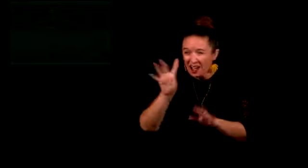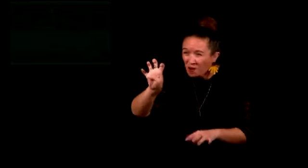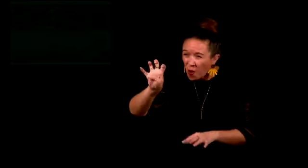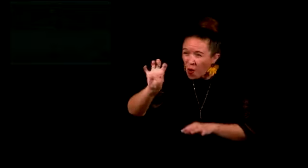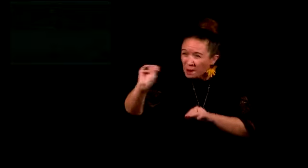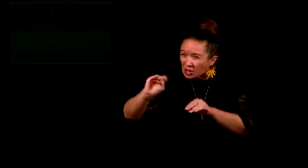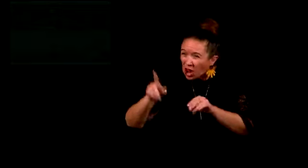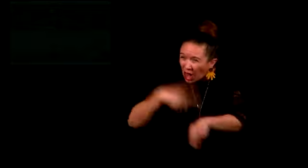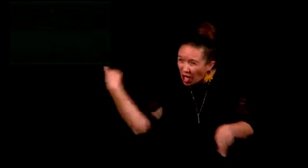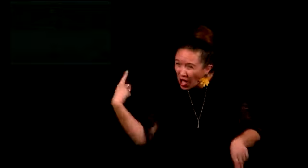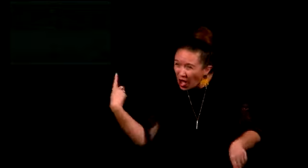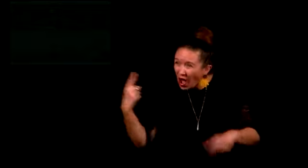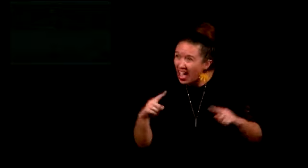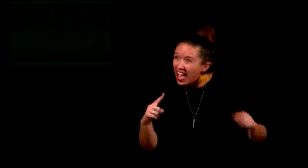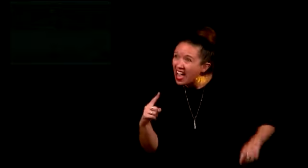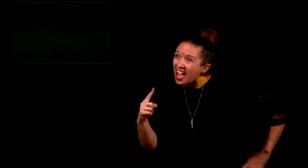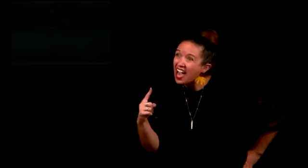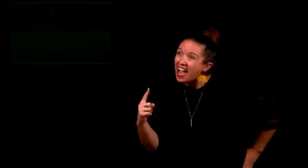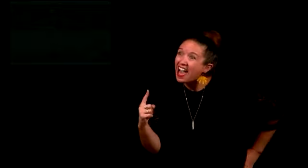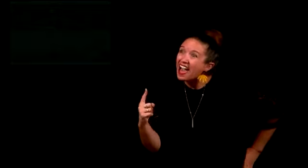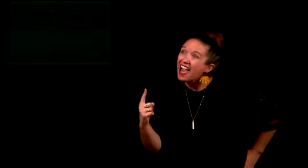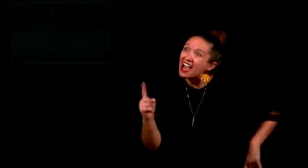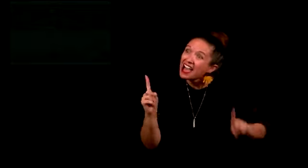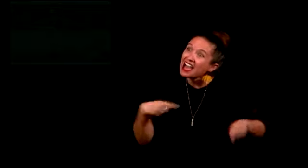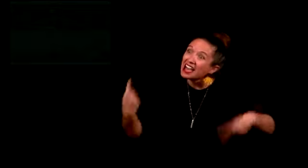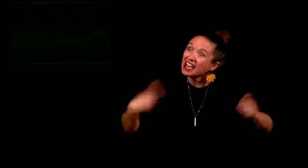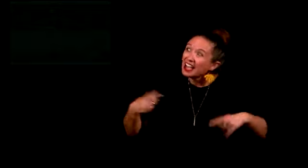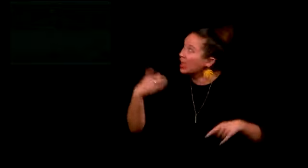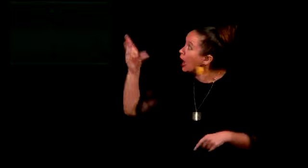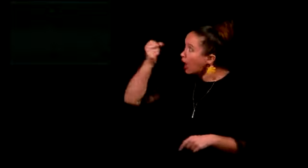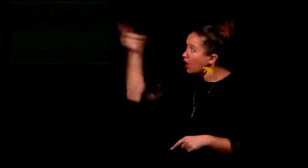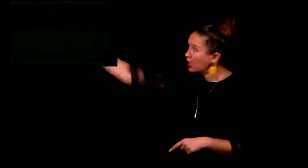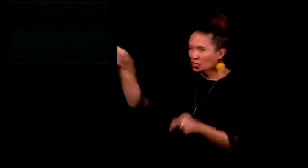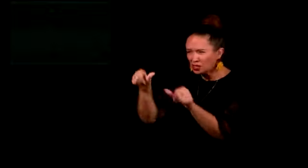But, I mean, understand that 400 meters, that's actually pretty long.